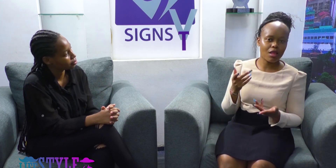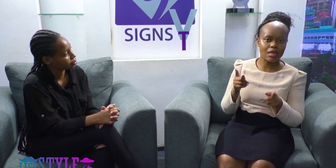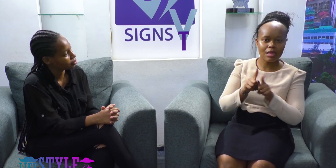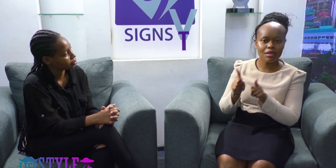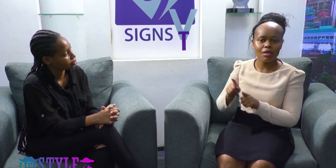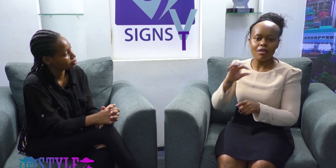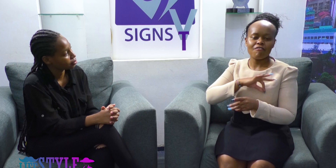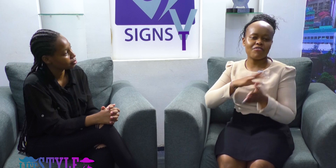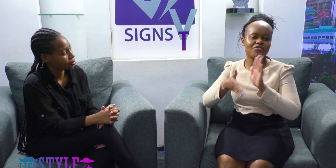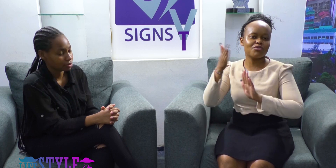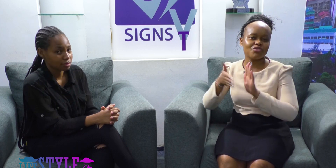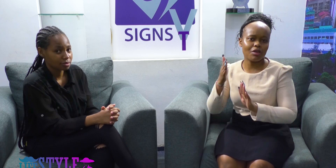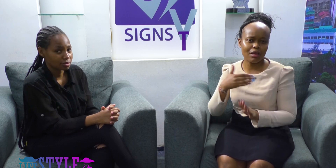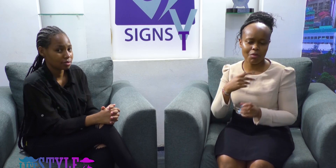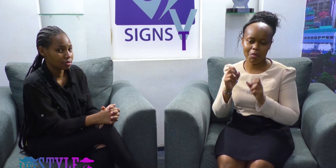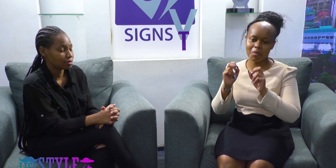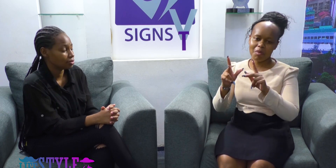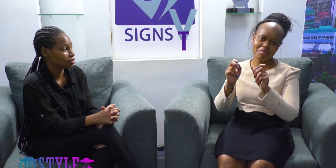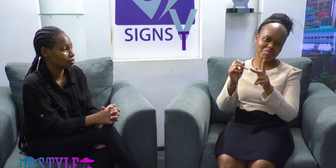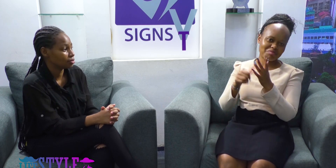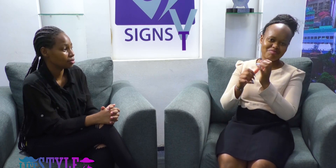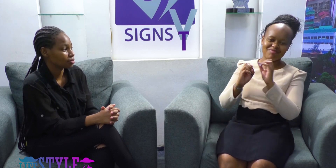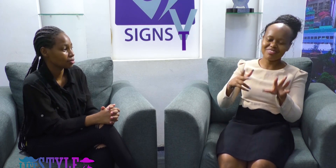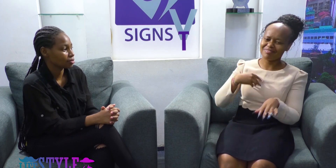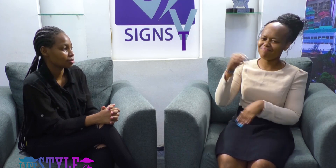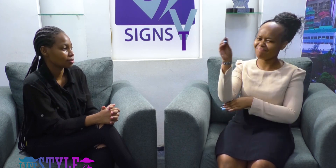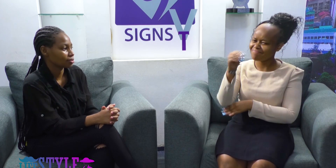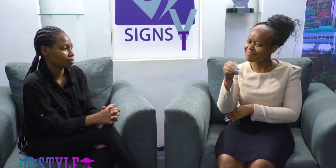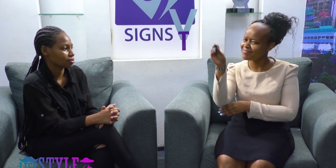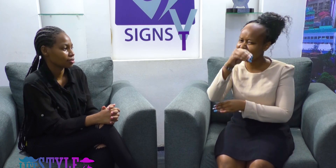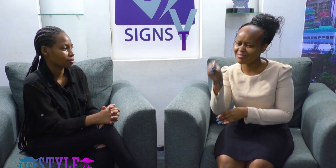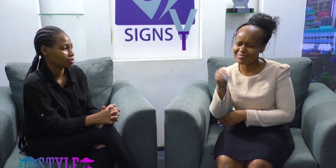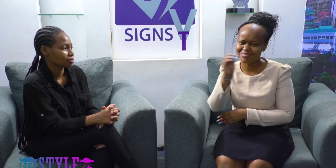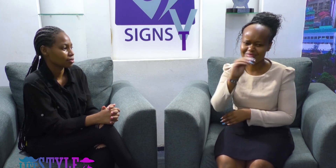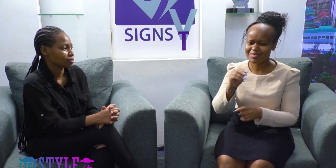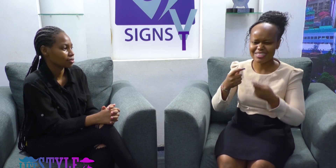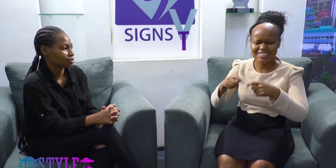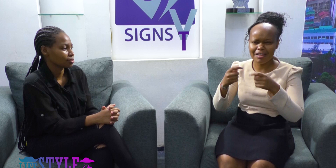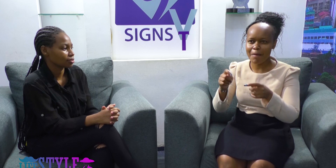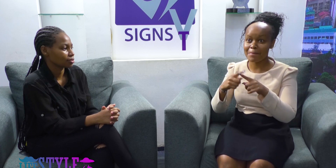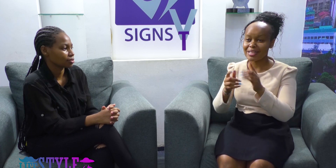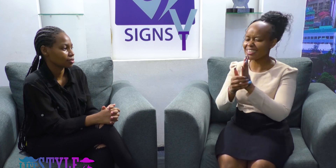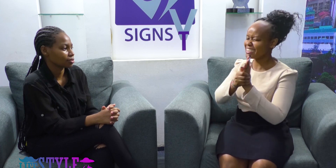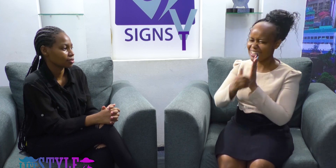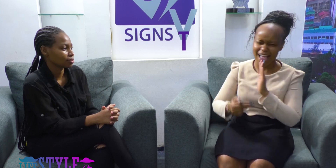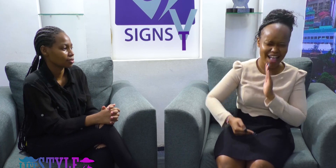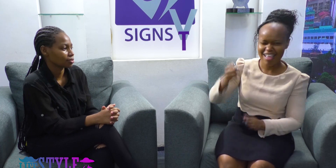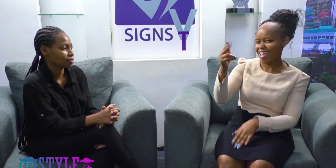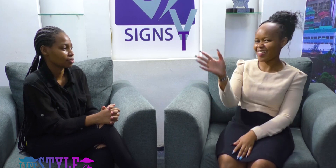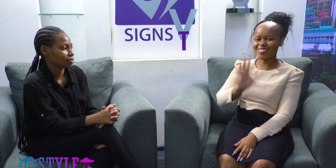And also when you focus on makeup, you have a good, you can really benefit a lot, and also it's